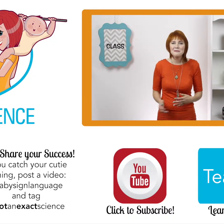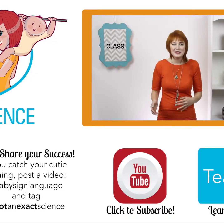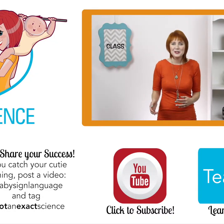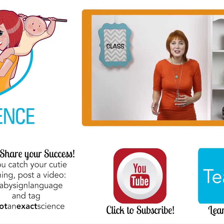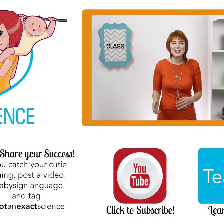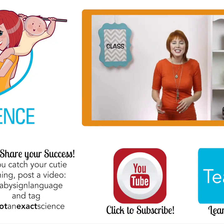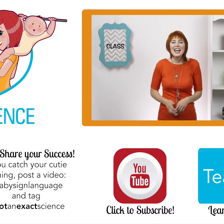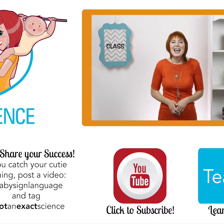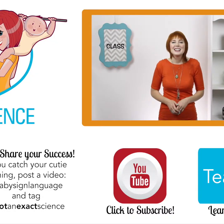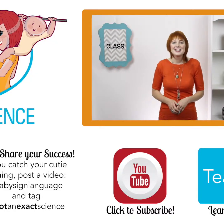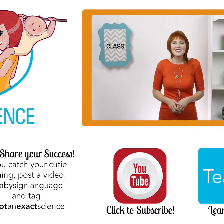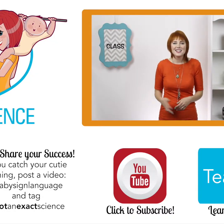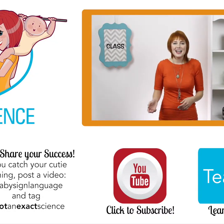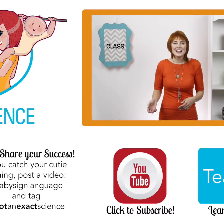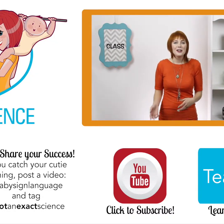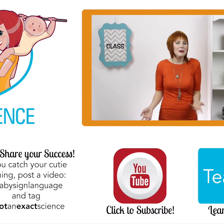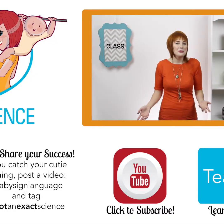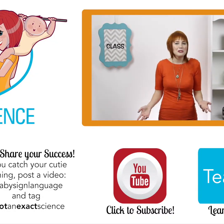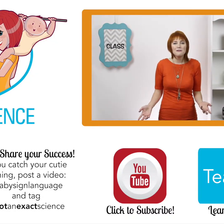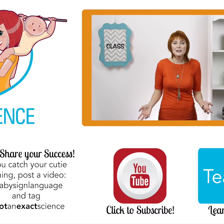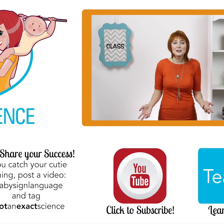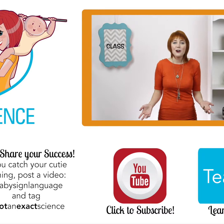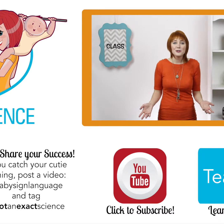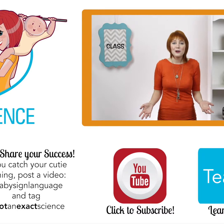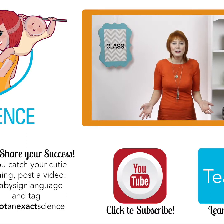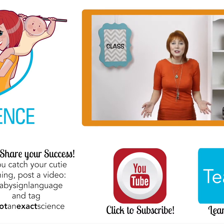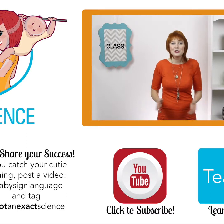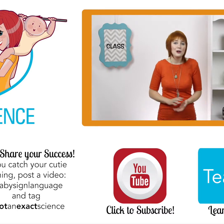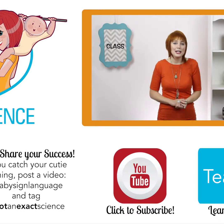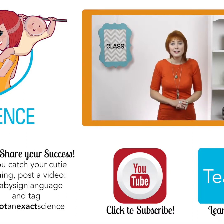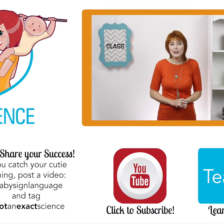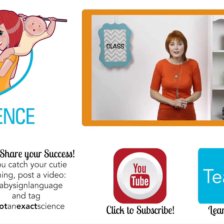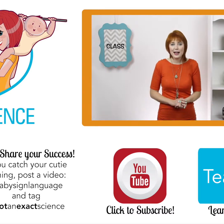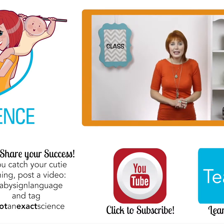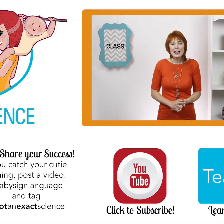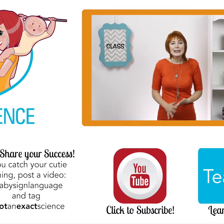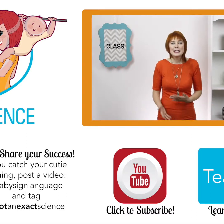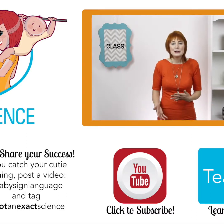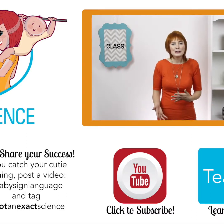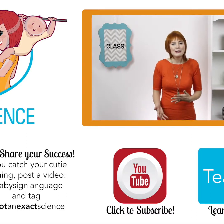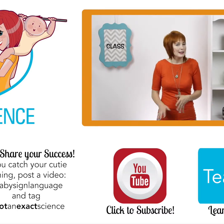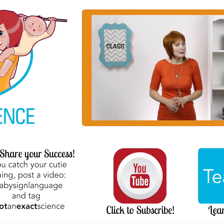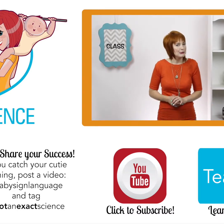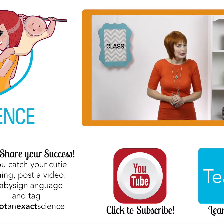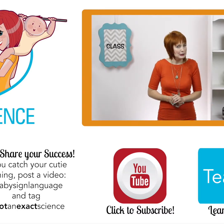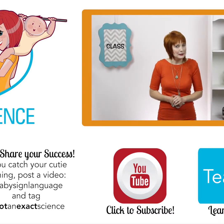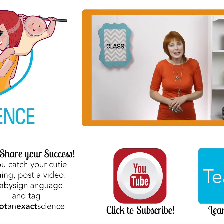make the association and then start signing. And remember, loved ones are always welcome to join in and start signing. They usually think it's pretty cool to help